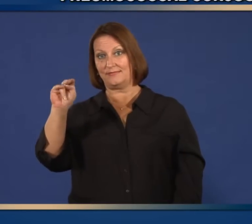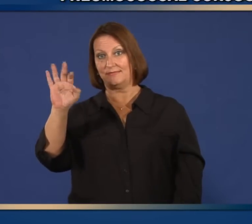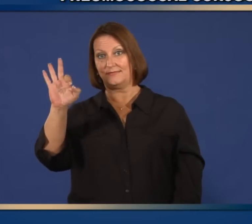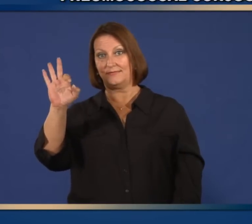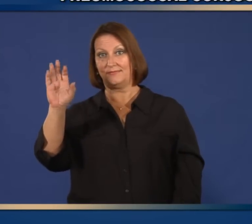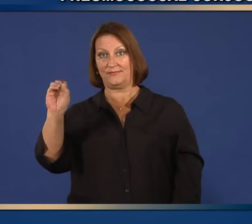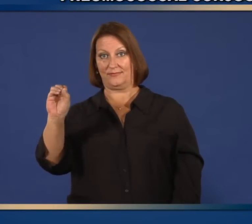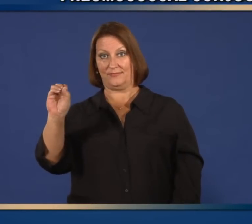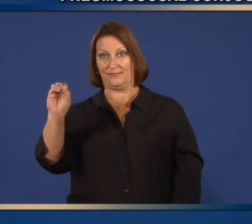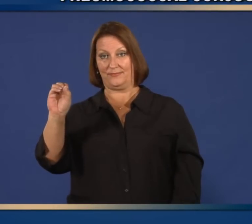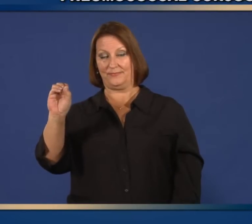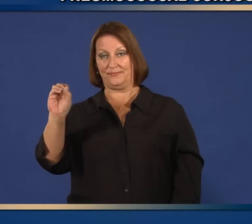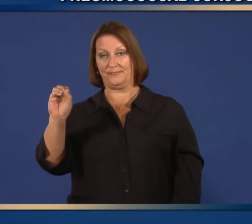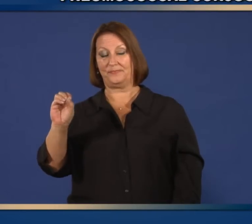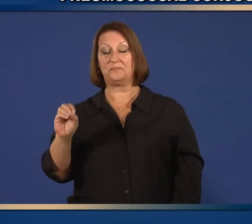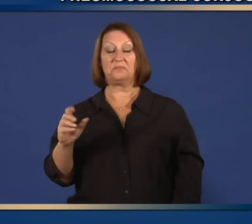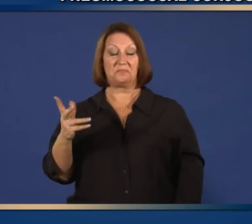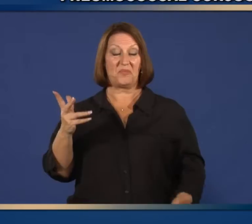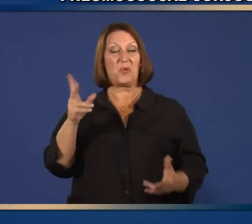1-800-CDC-INFO.